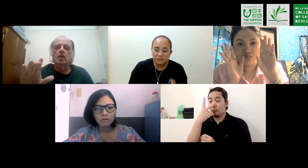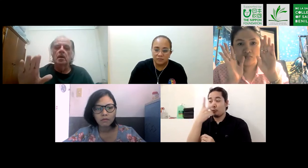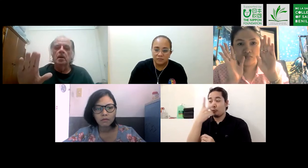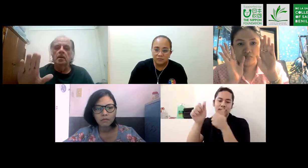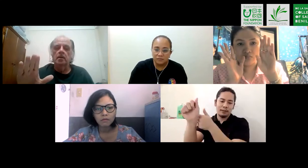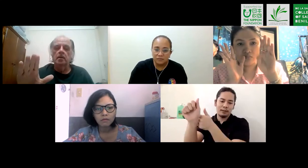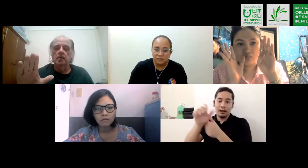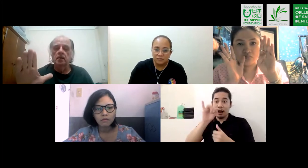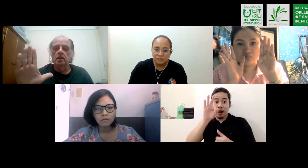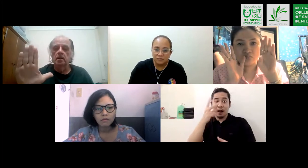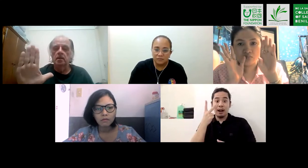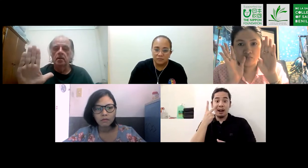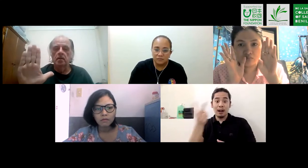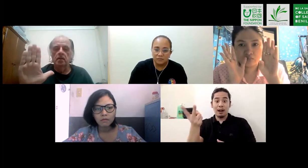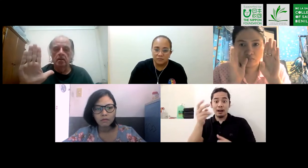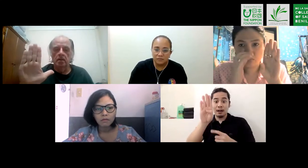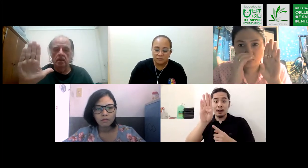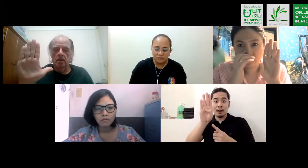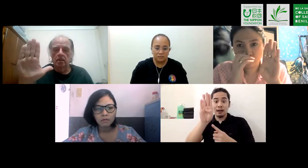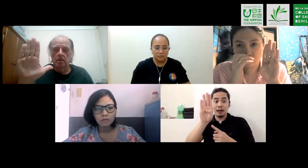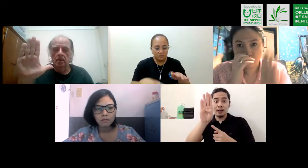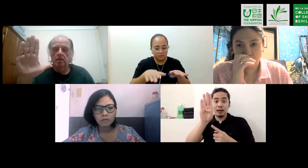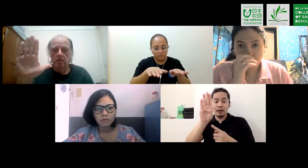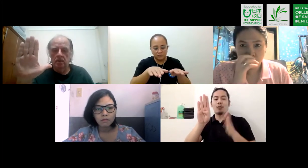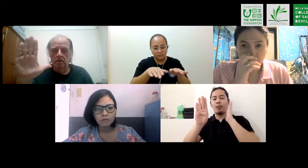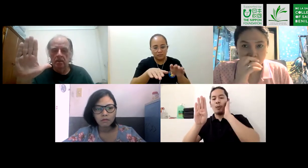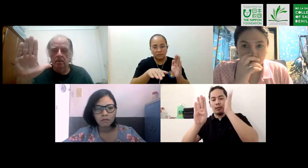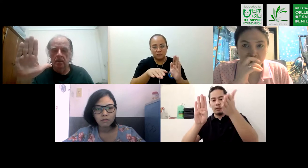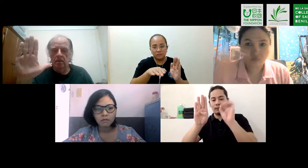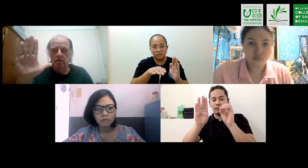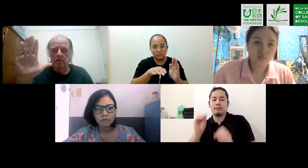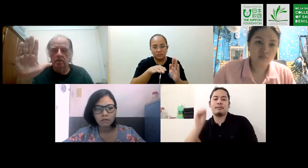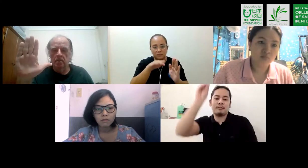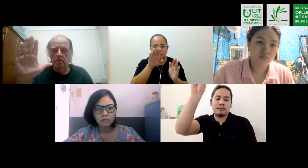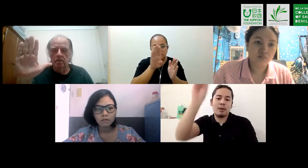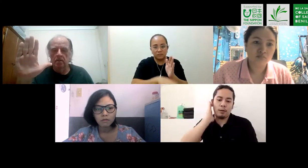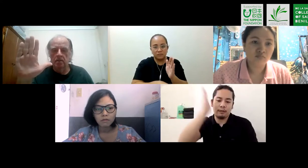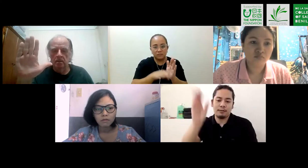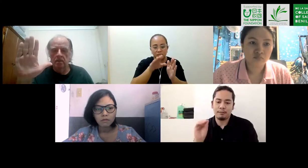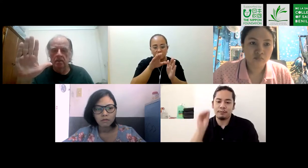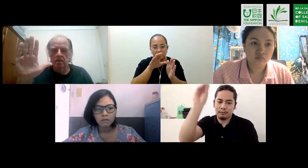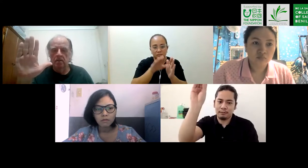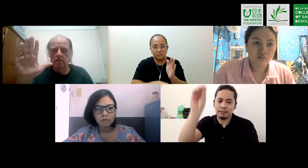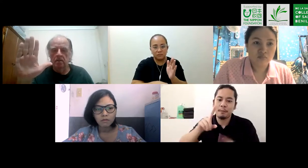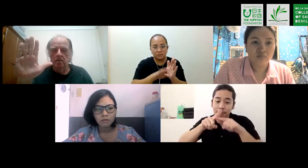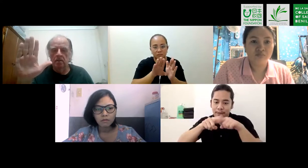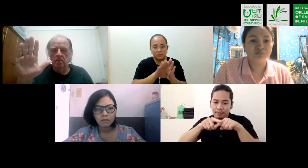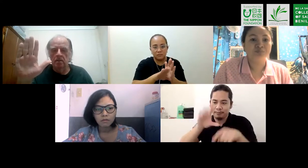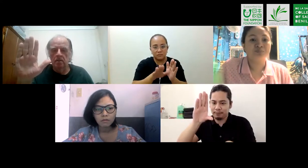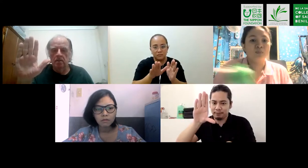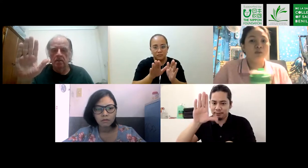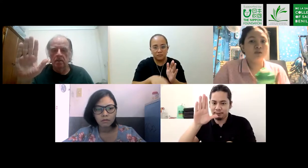because I was wondering then if expensive was with the thumb